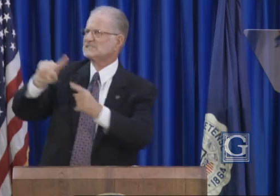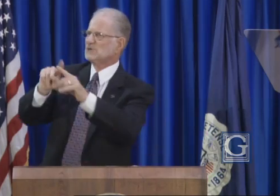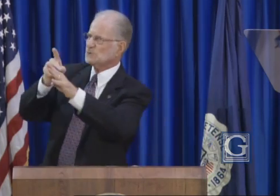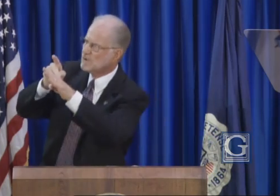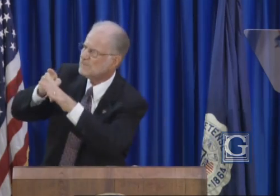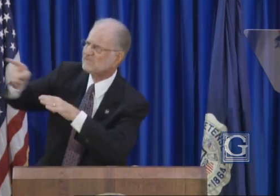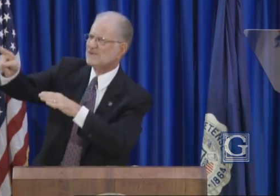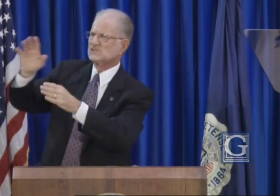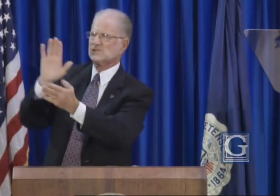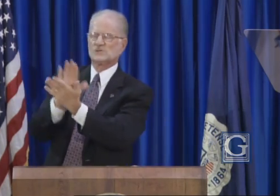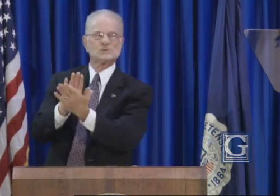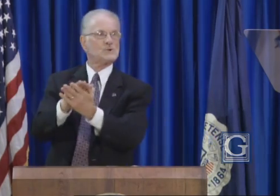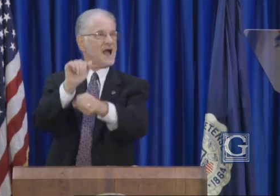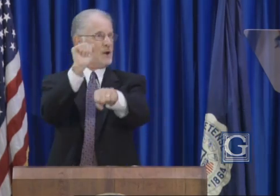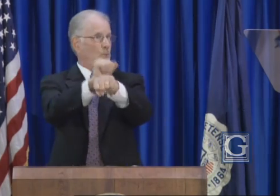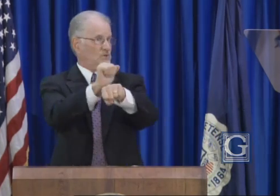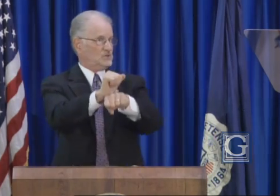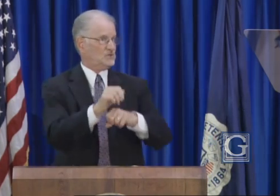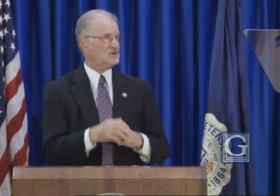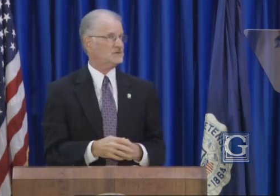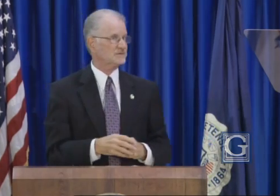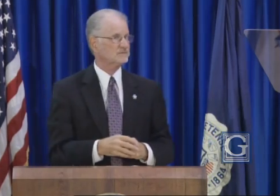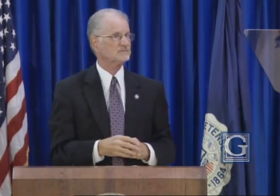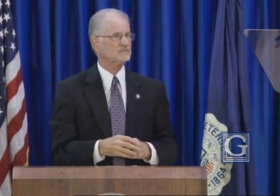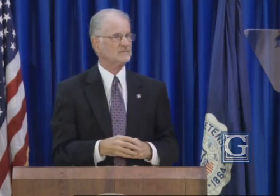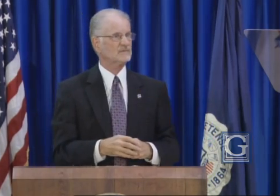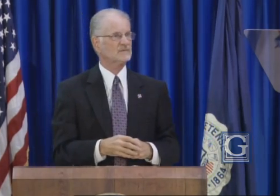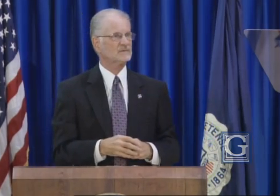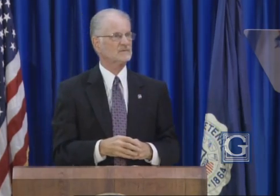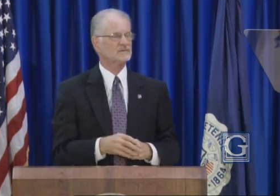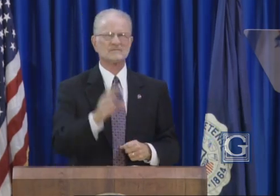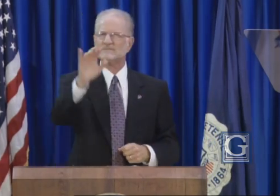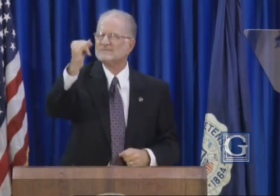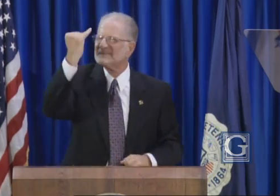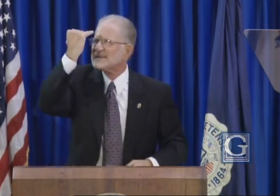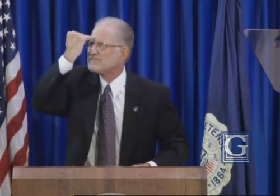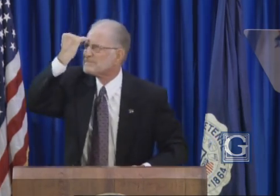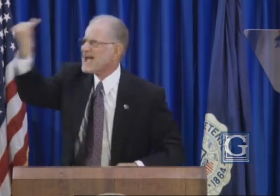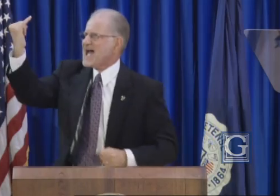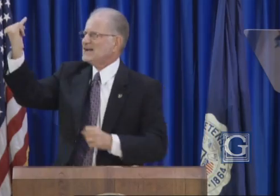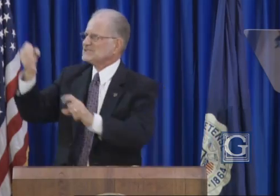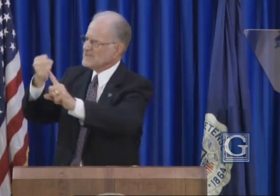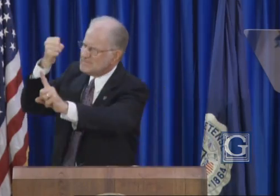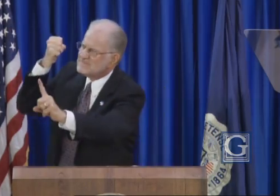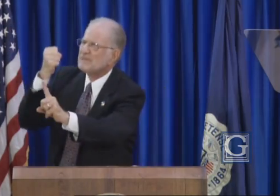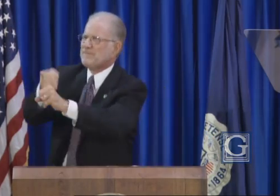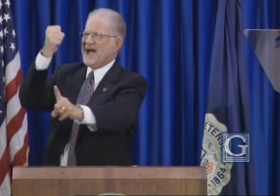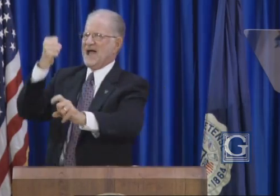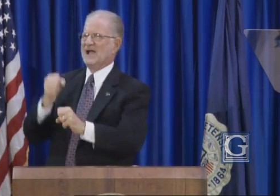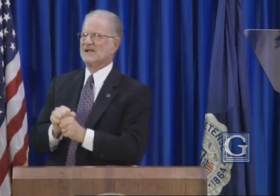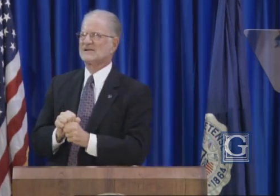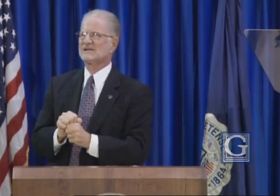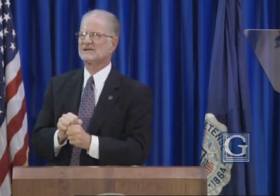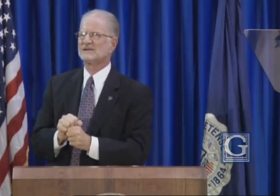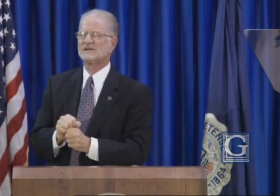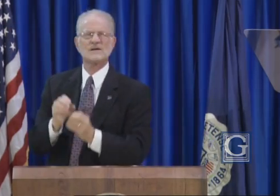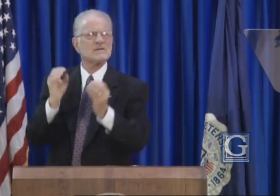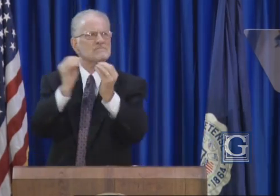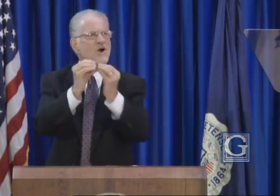us, graduating, and then transferring to a professional school and work. Imagine